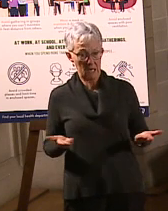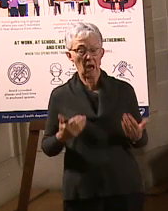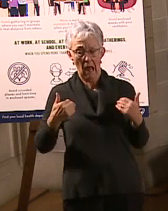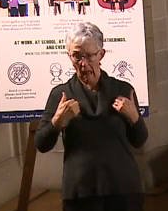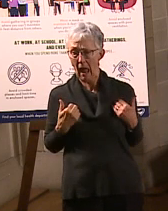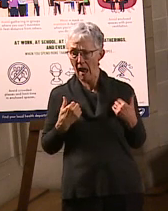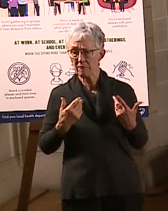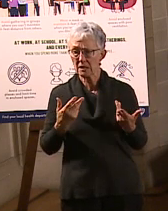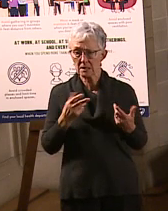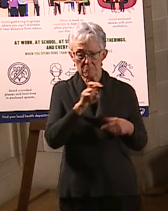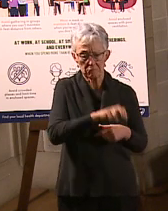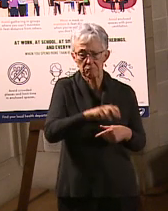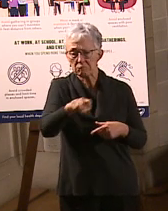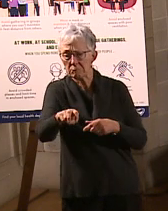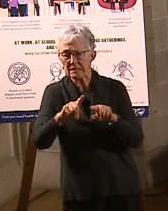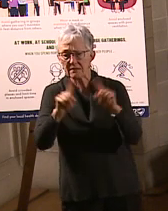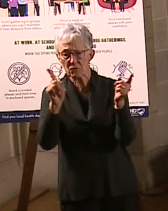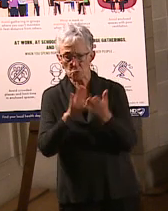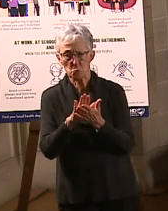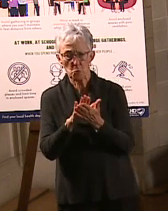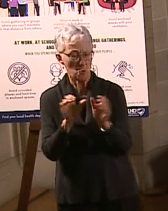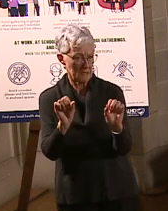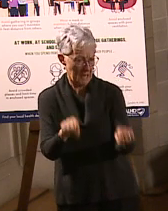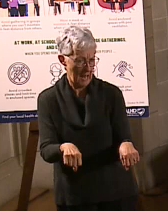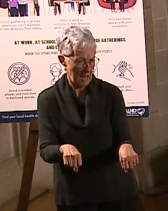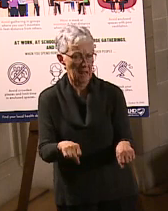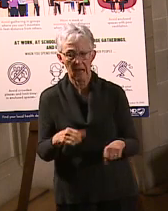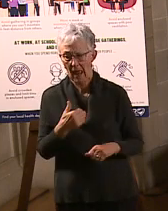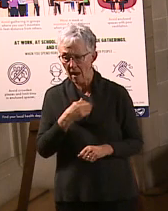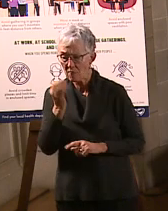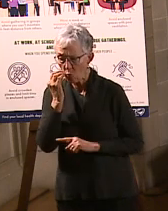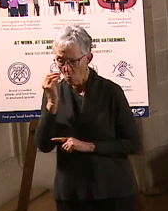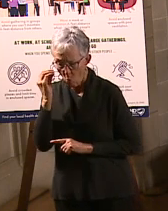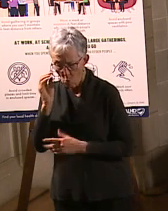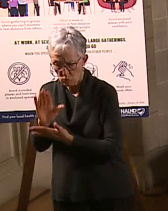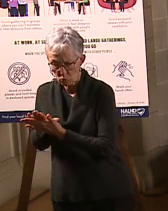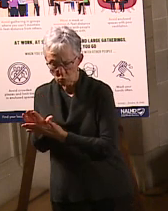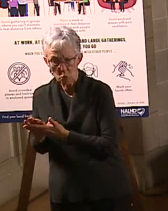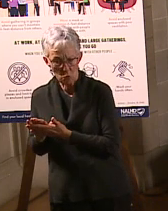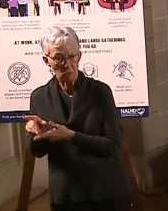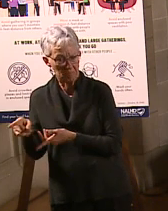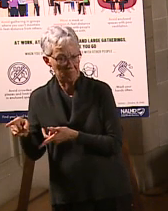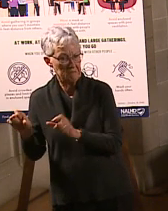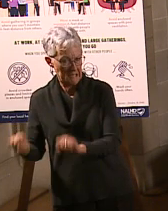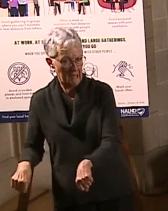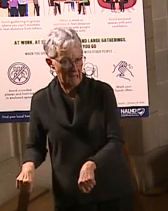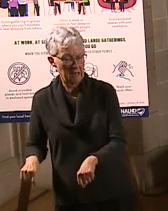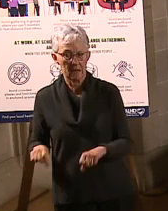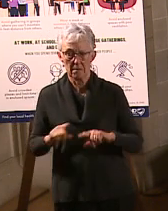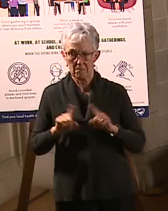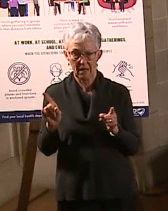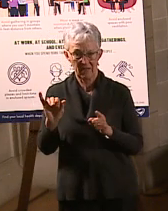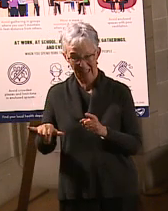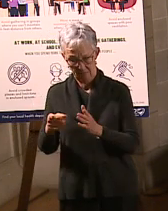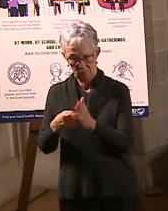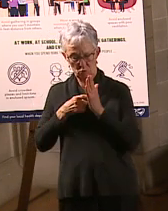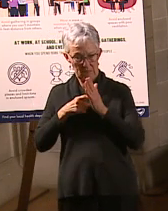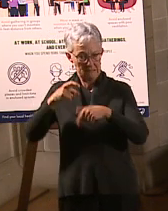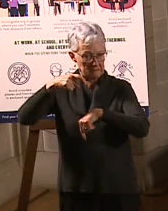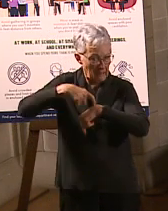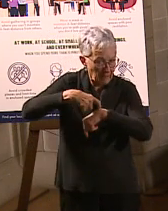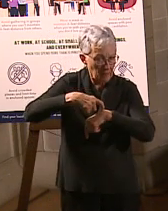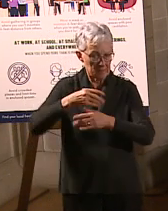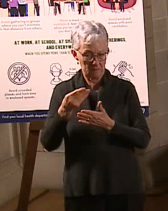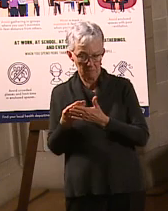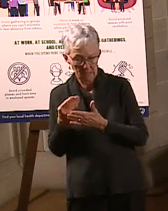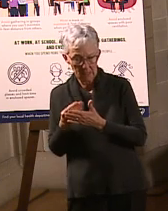There's part-time homeschool, but those don't work for everyone. It takes a lot of time and money to do those things. And I really